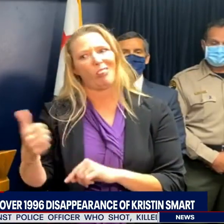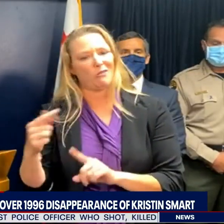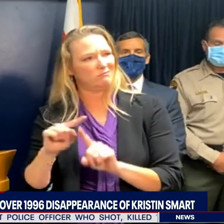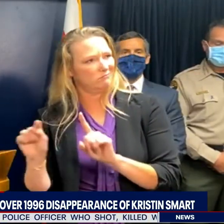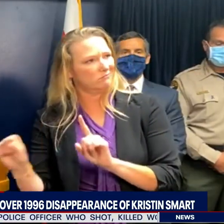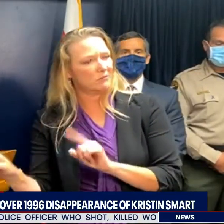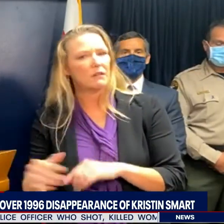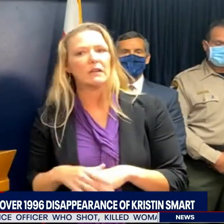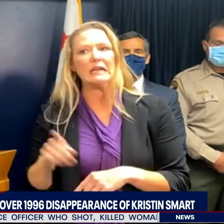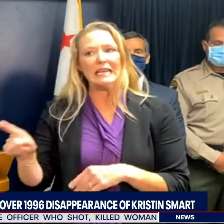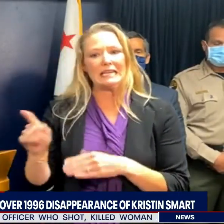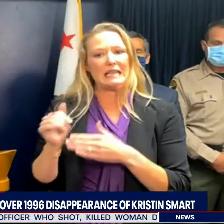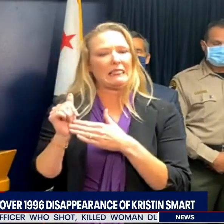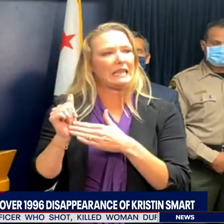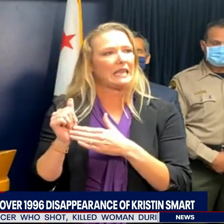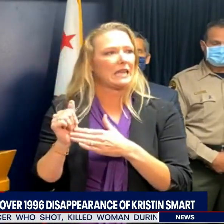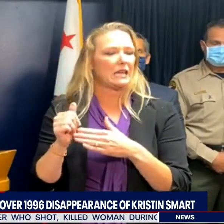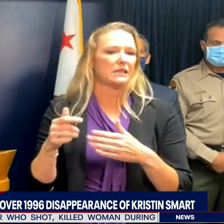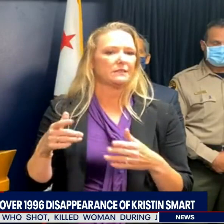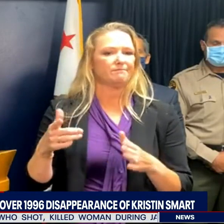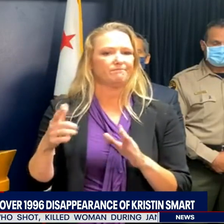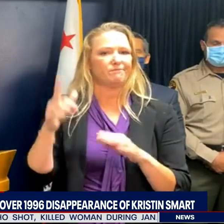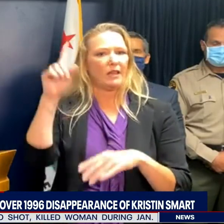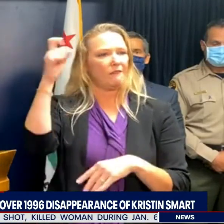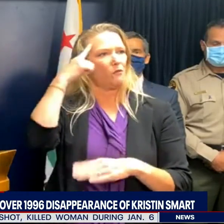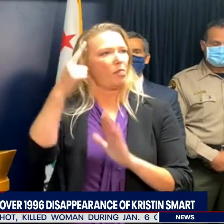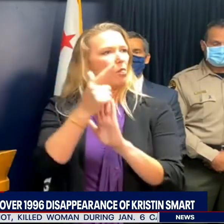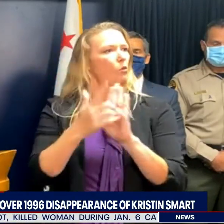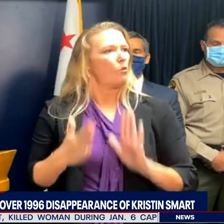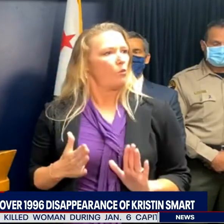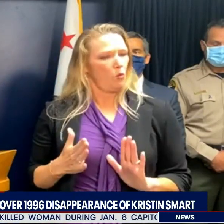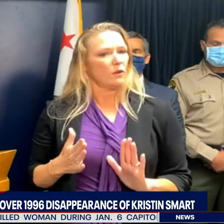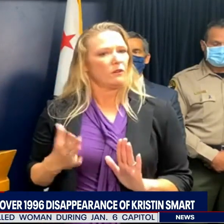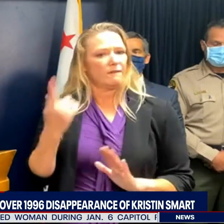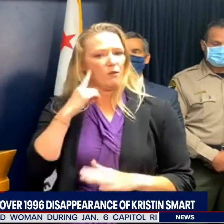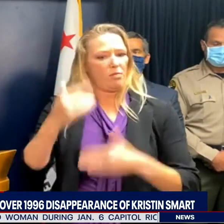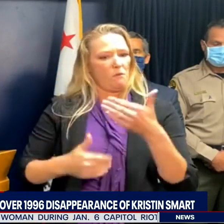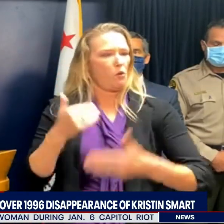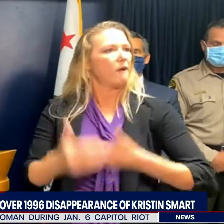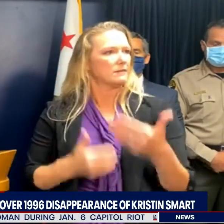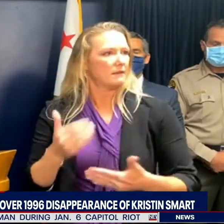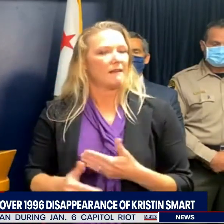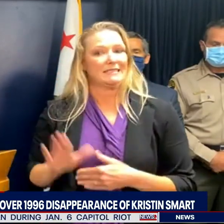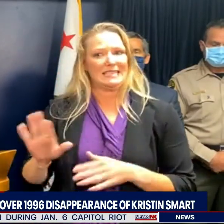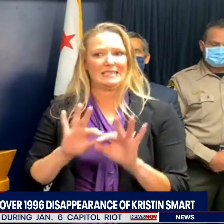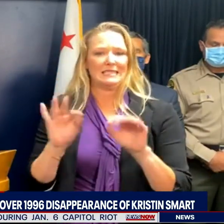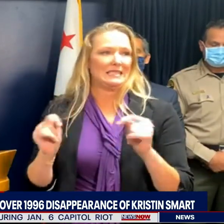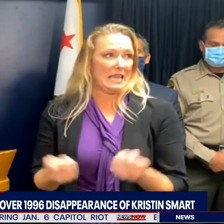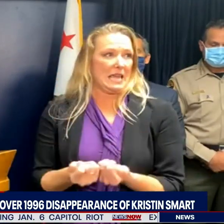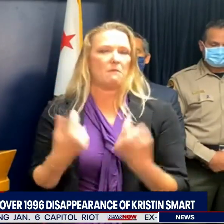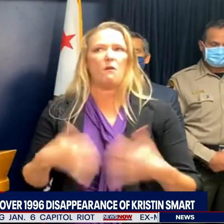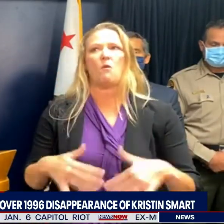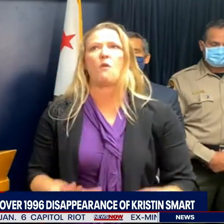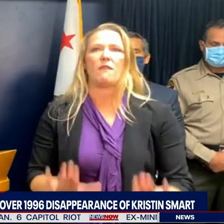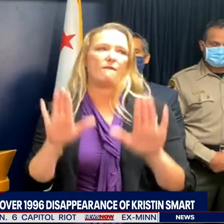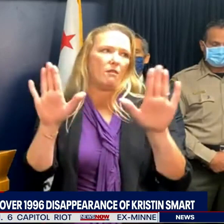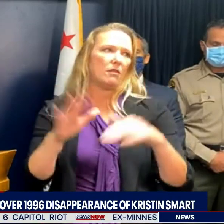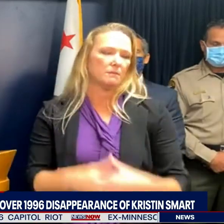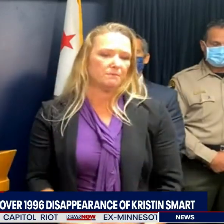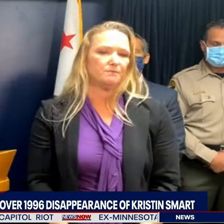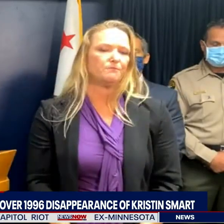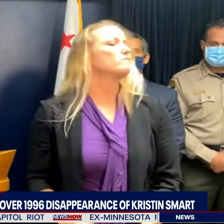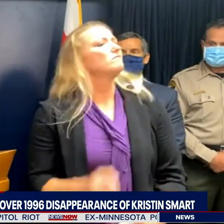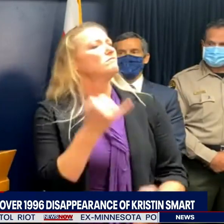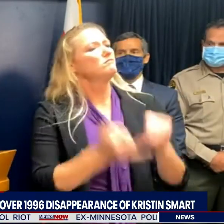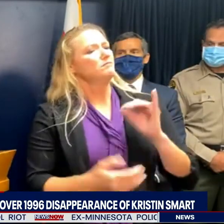lead prosecutor, leading an exceptional team as we go throughout the court process. Finally, I want to conclude with, as